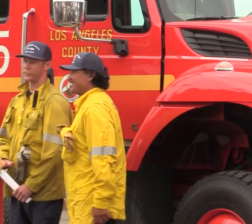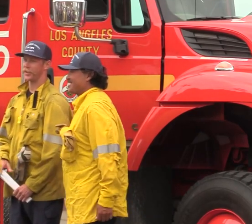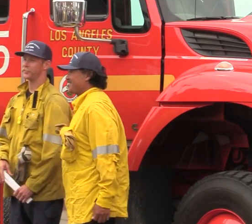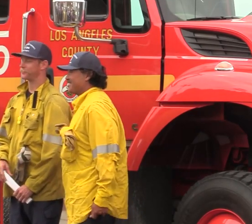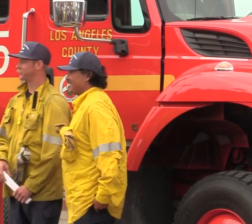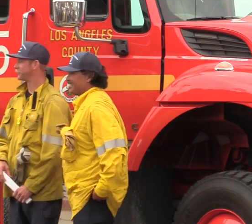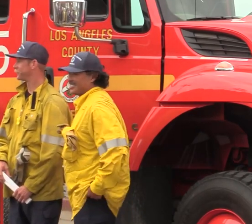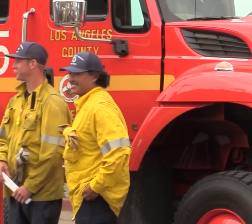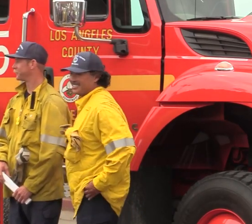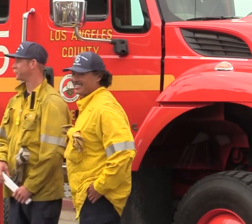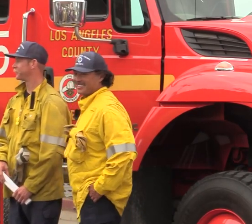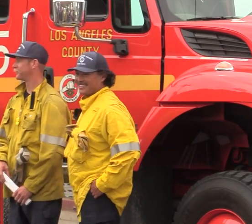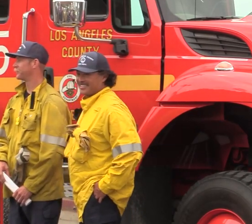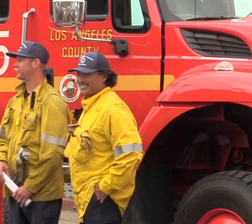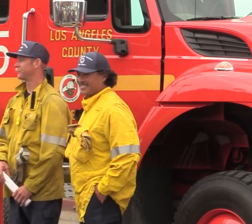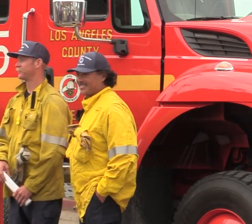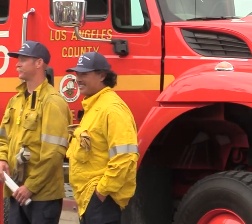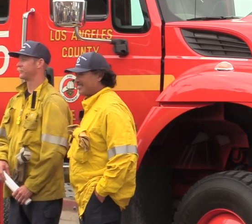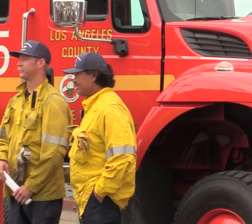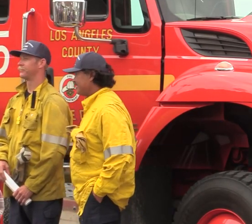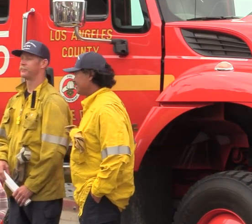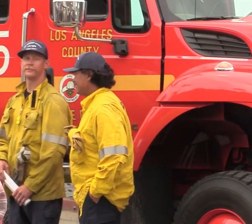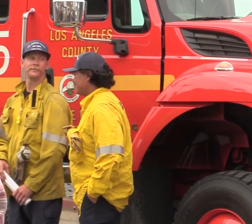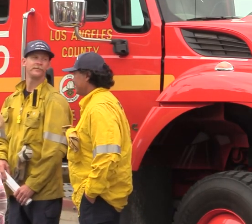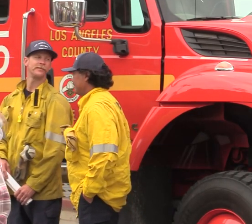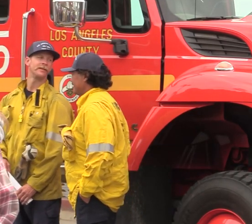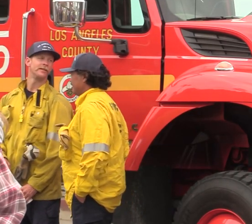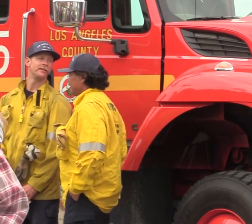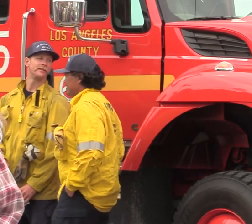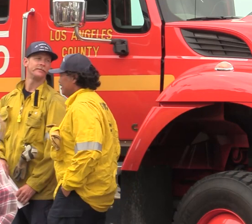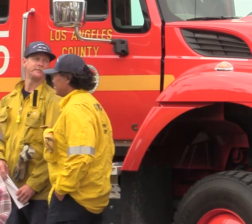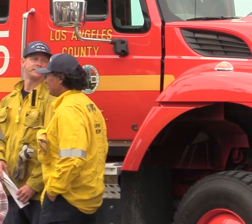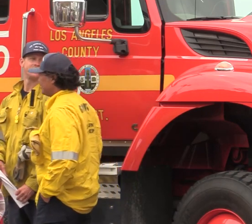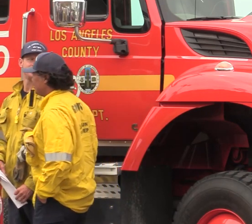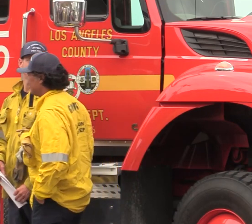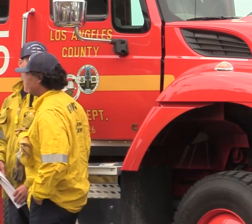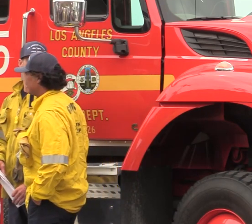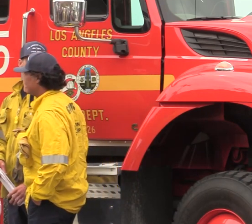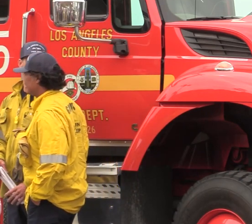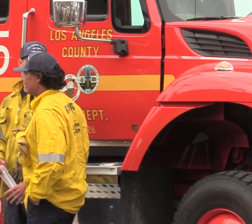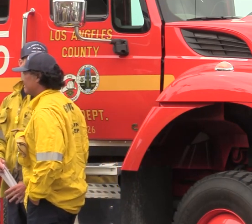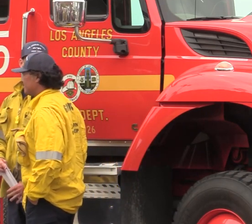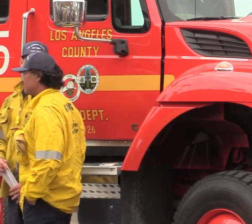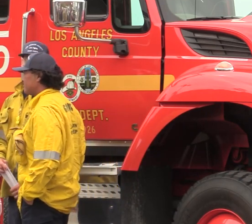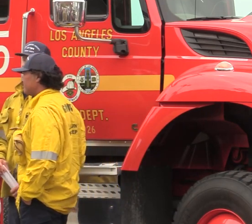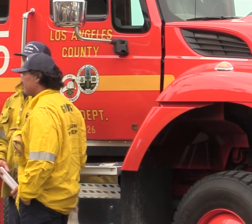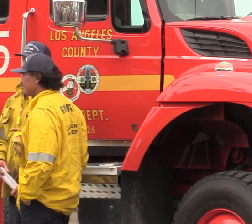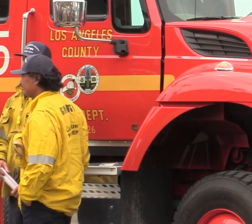Please help Venice. Help us. We're scared.